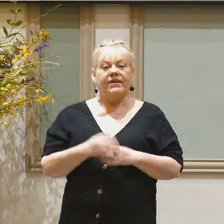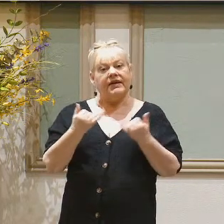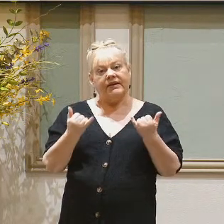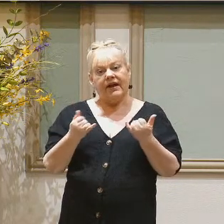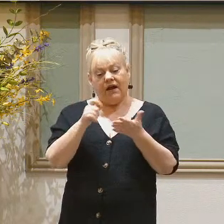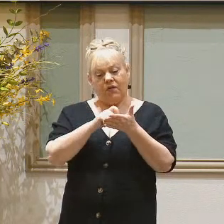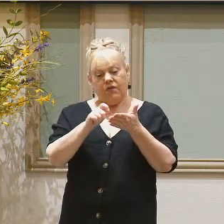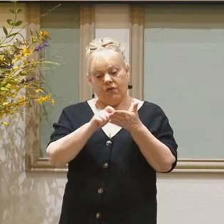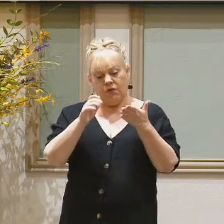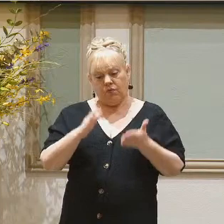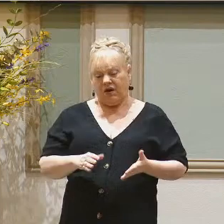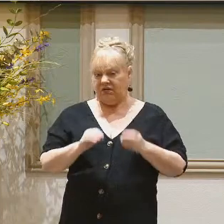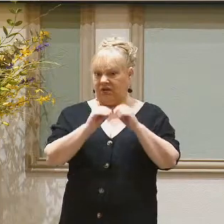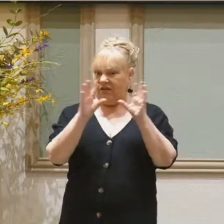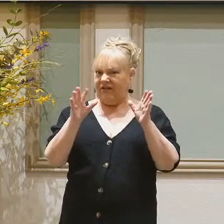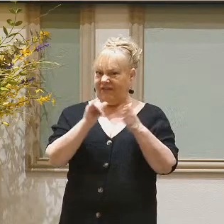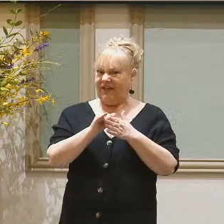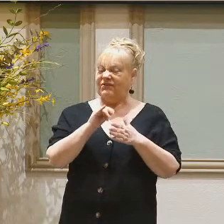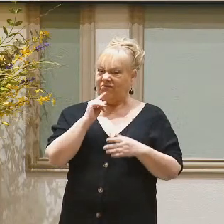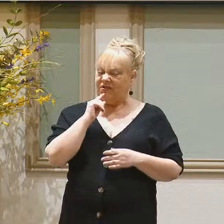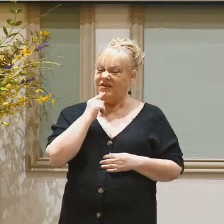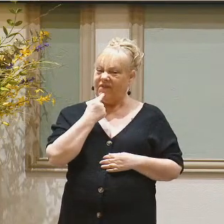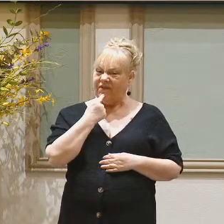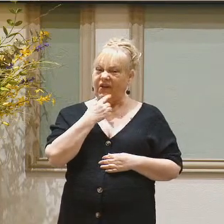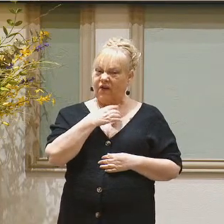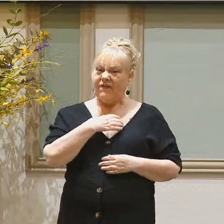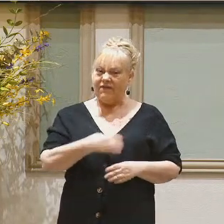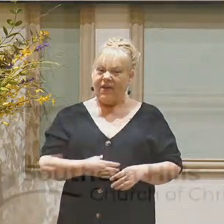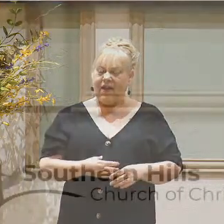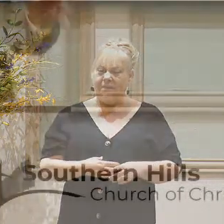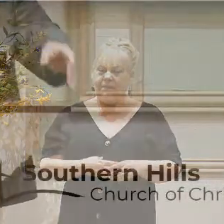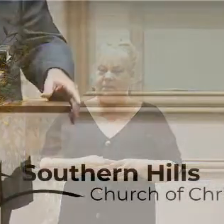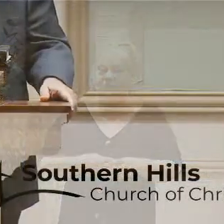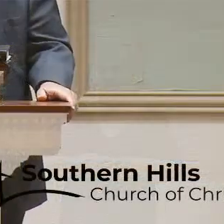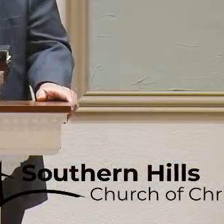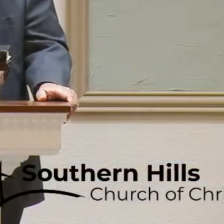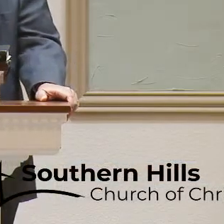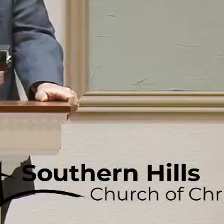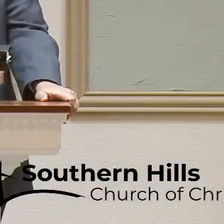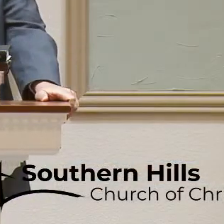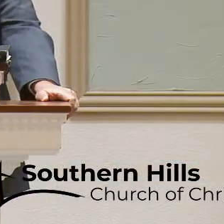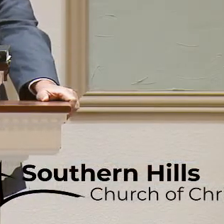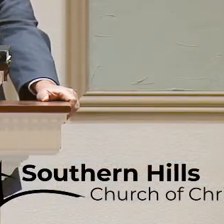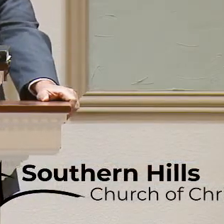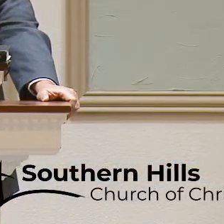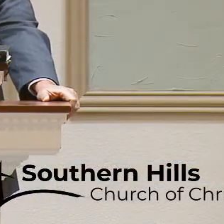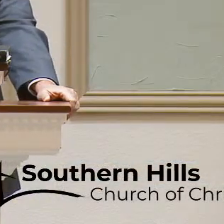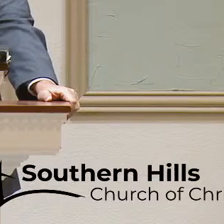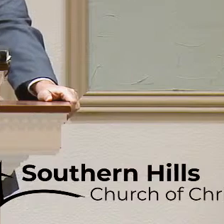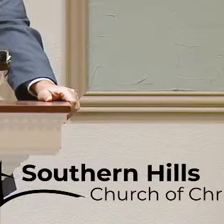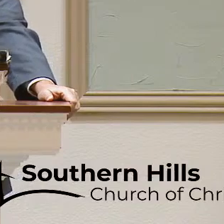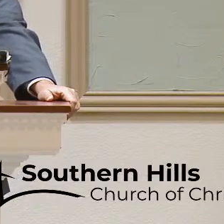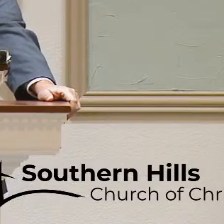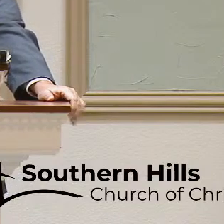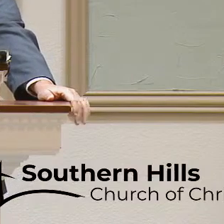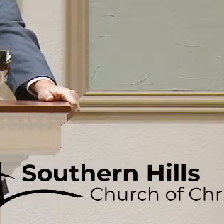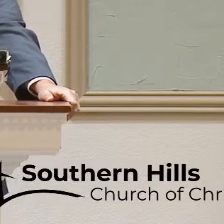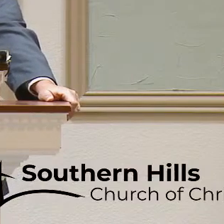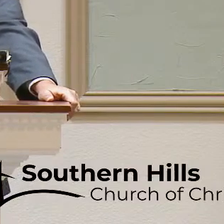Now, the writer makes it clear that this is a severe famine, doesn't he? Widespread. Not just in Egypt, this